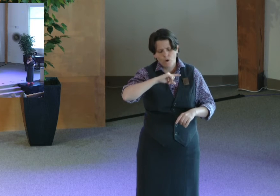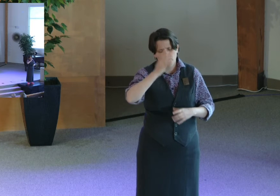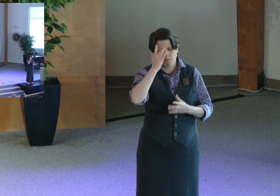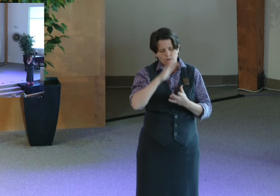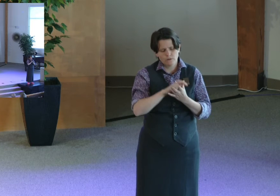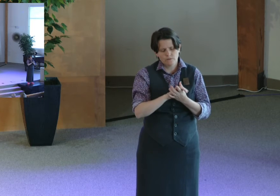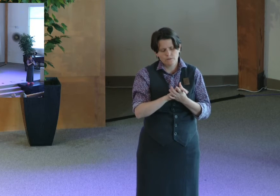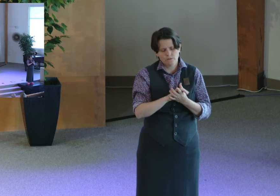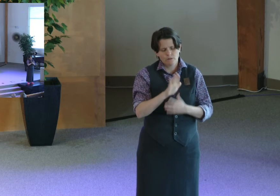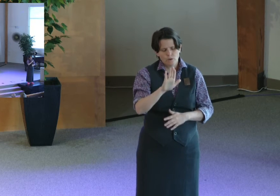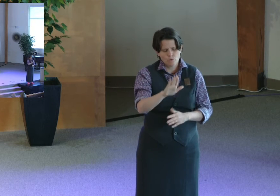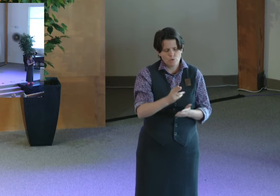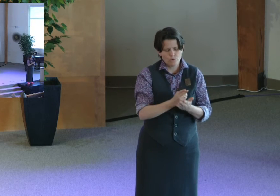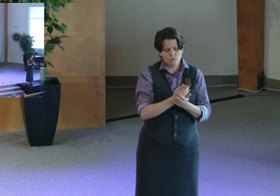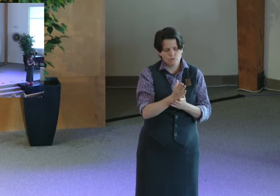Divine,